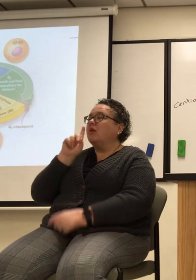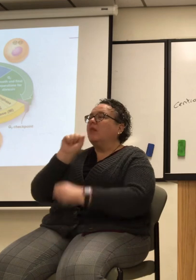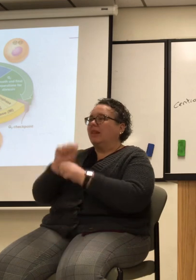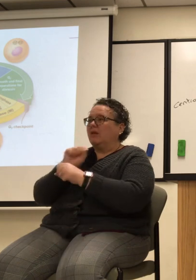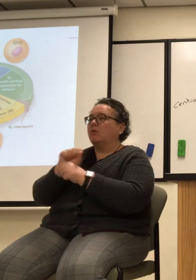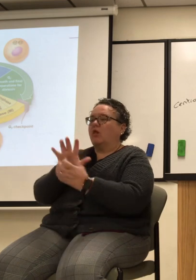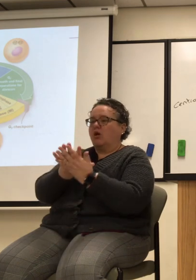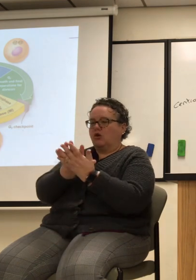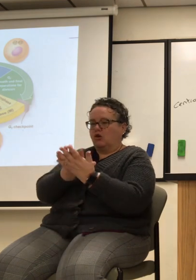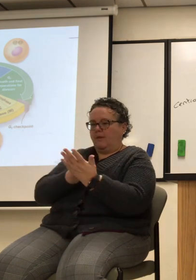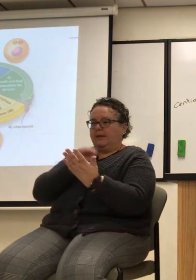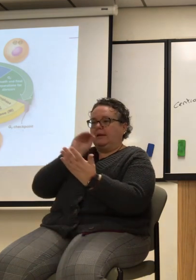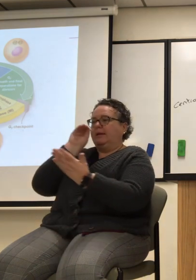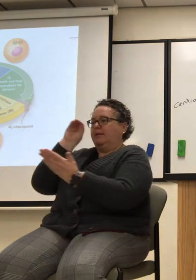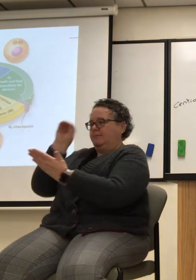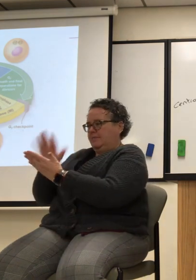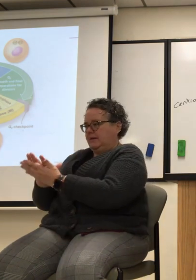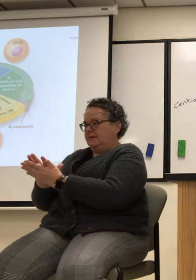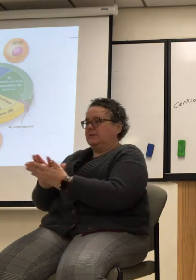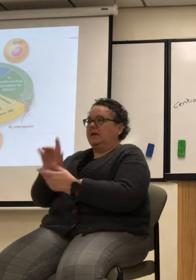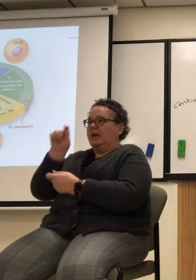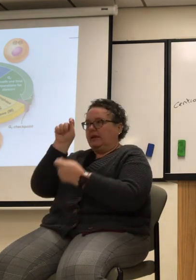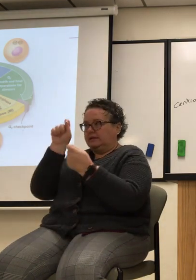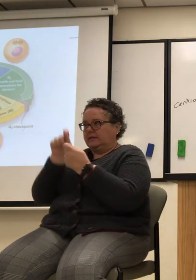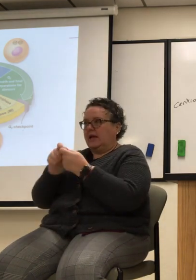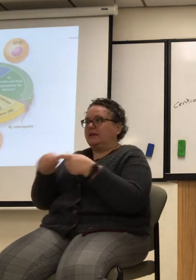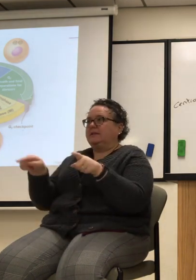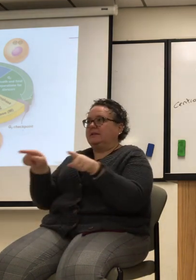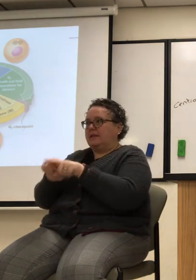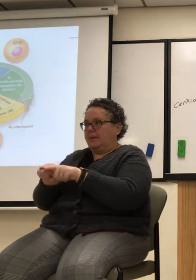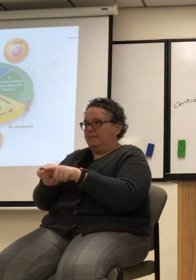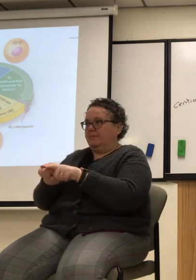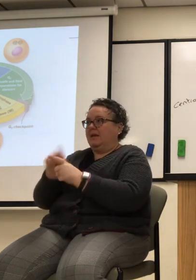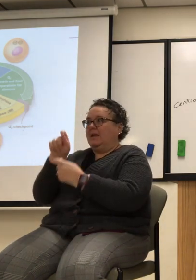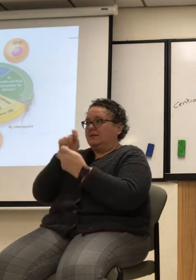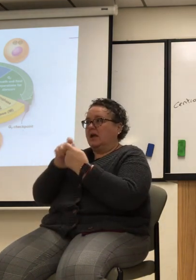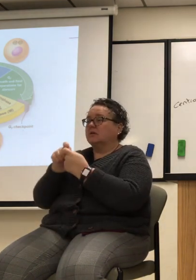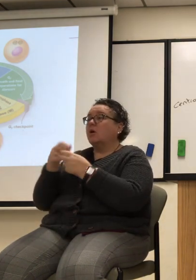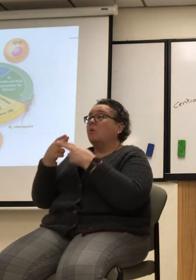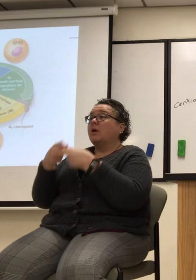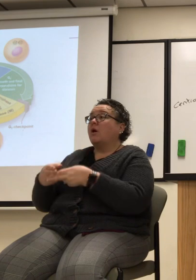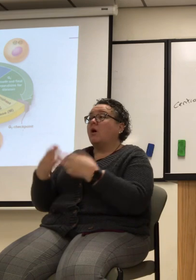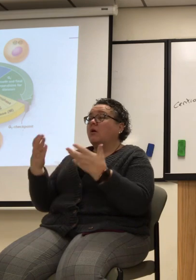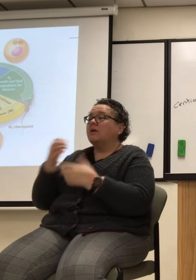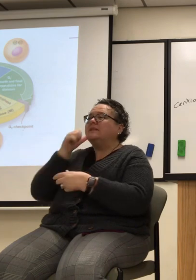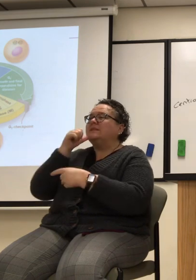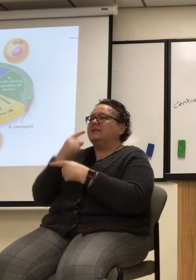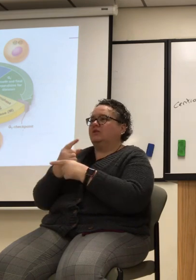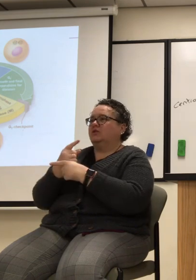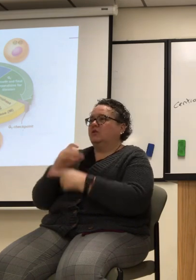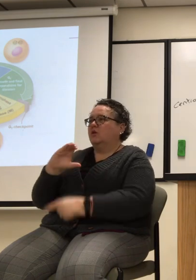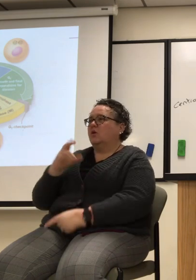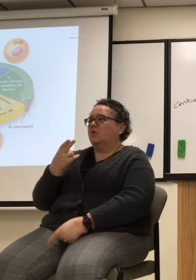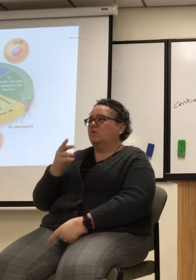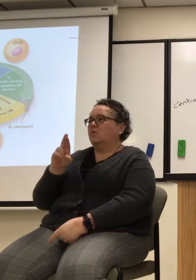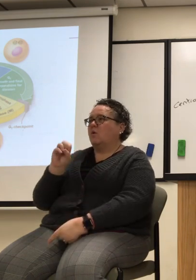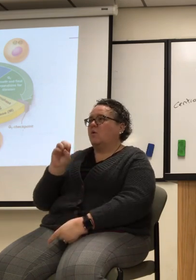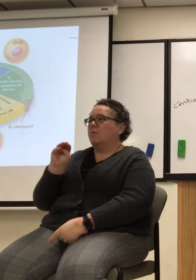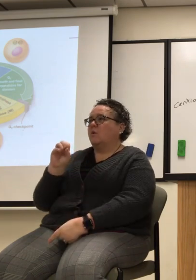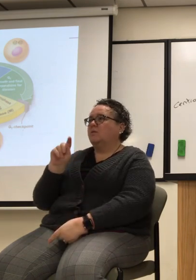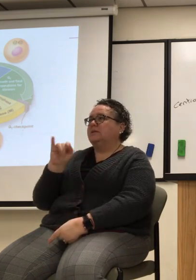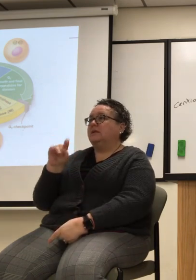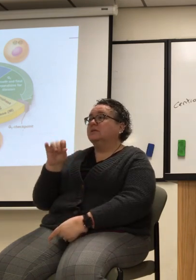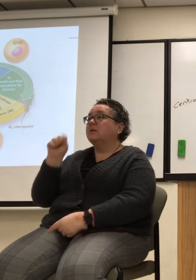paste copies. Okay? And you call those sister chromatids, the ones that are kind of attached at the hip, right?